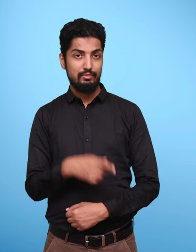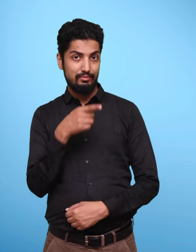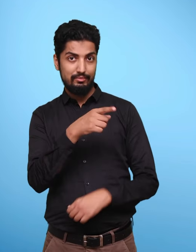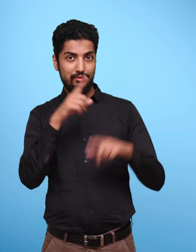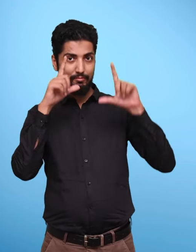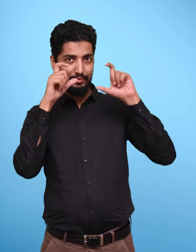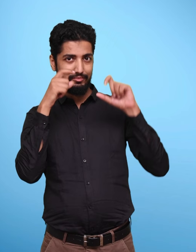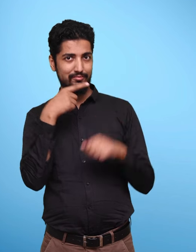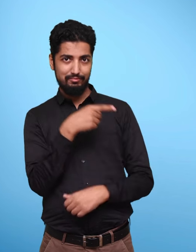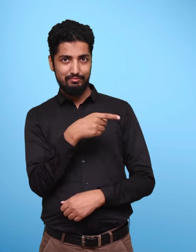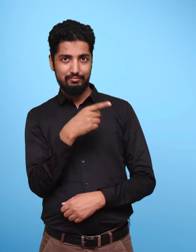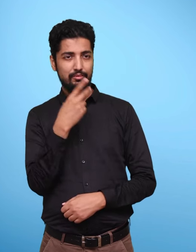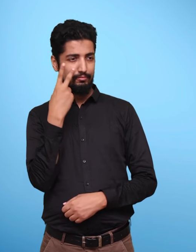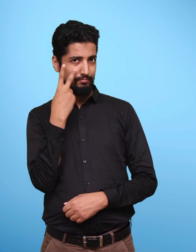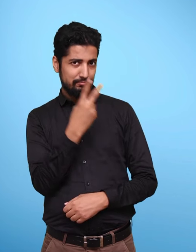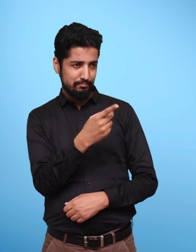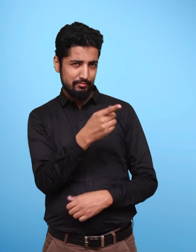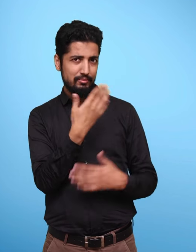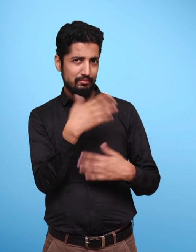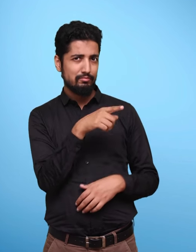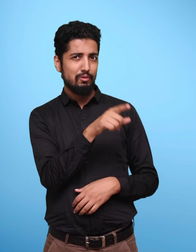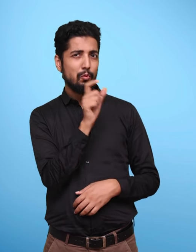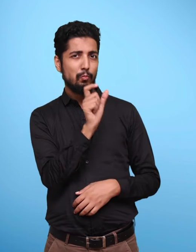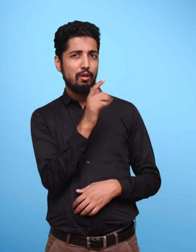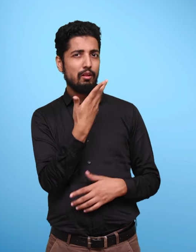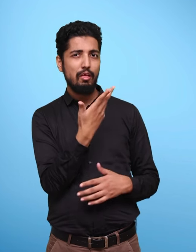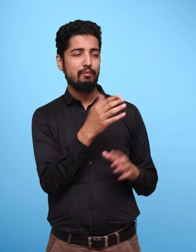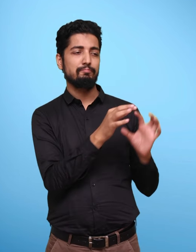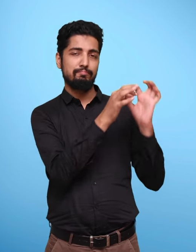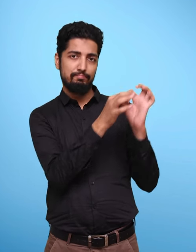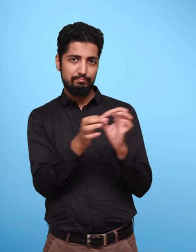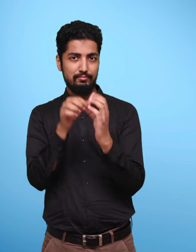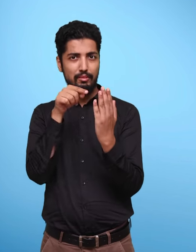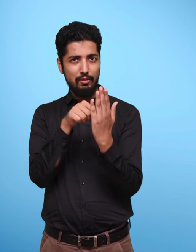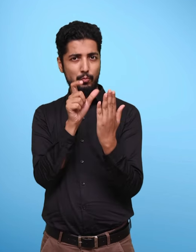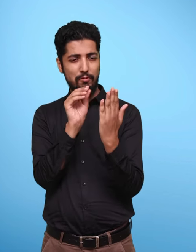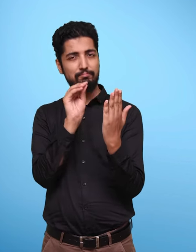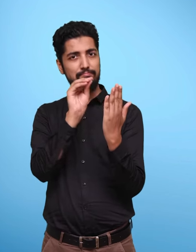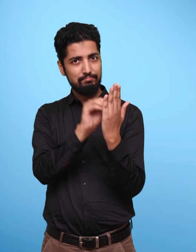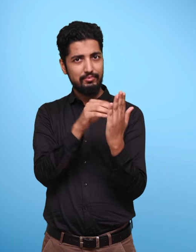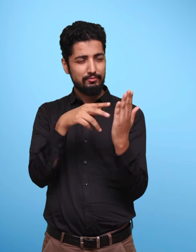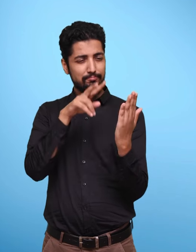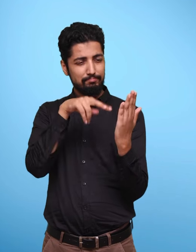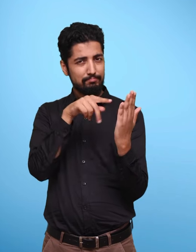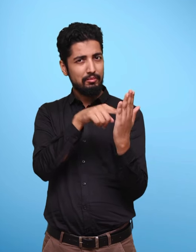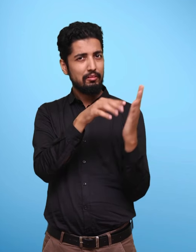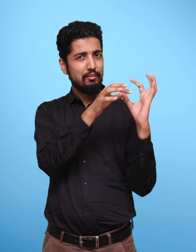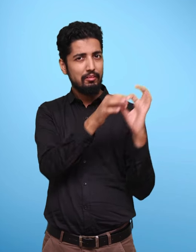Look at the pictures, read the word, then read the sentence.